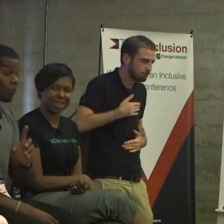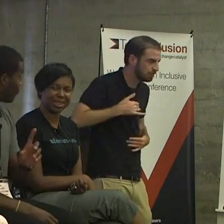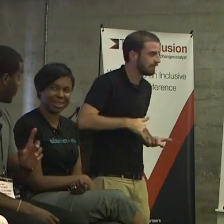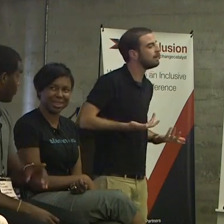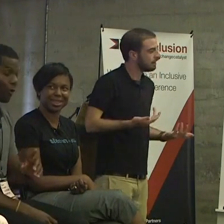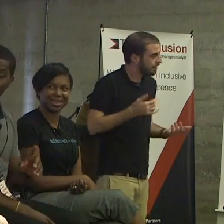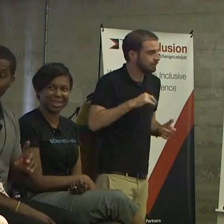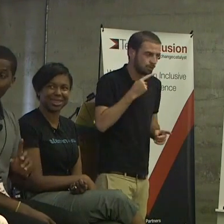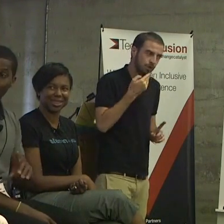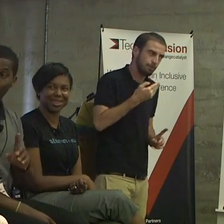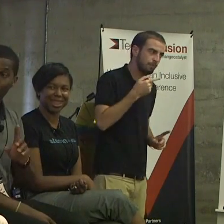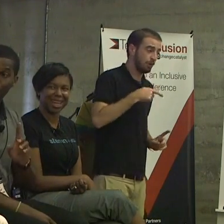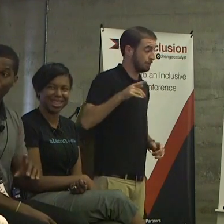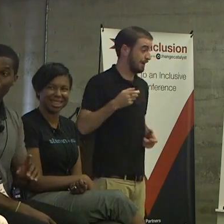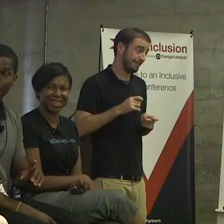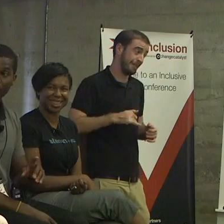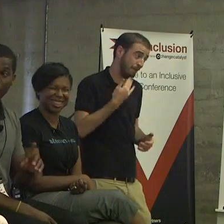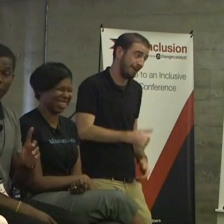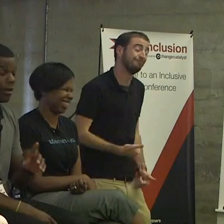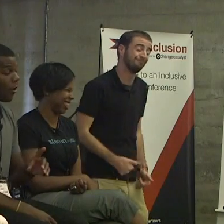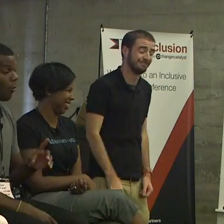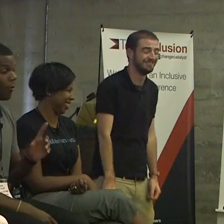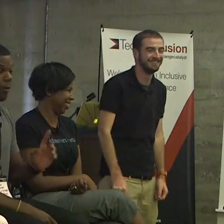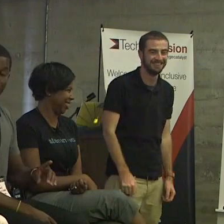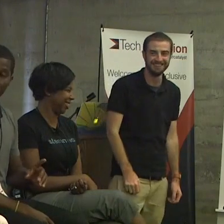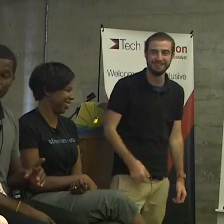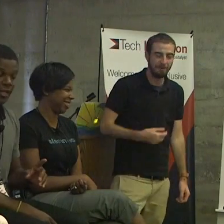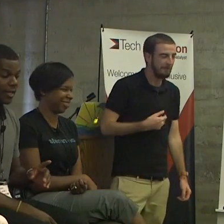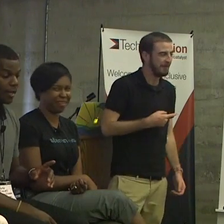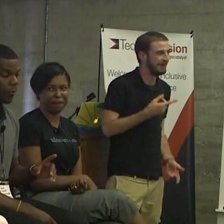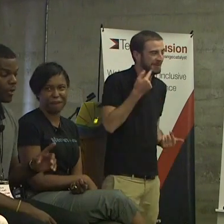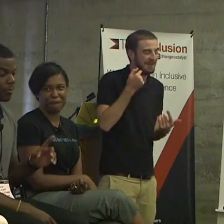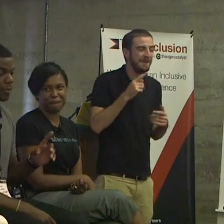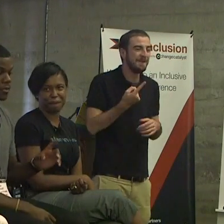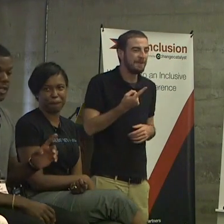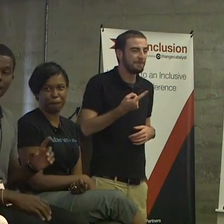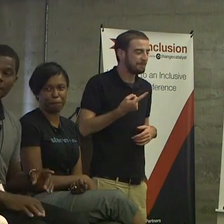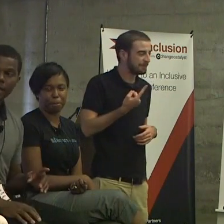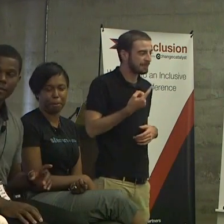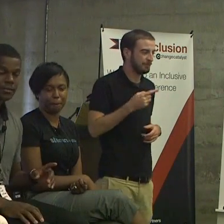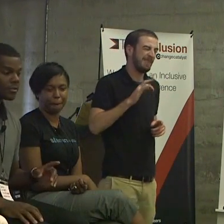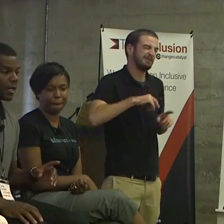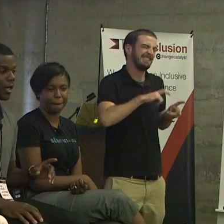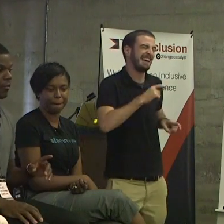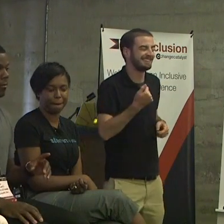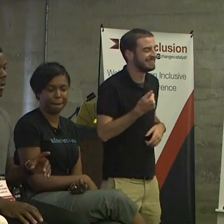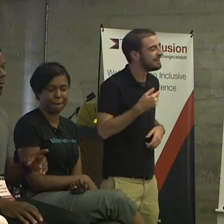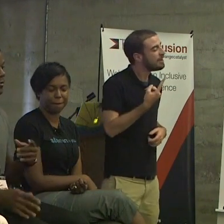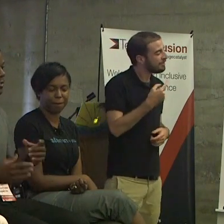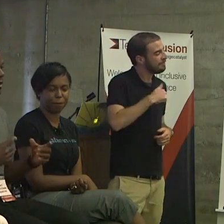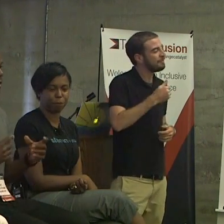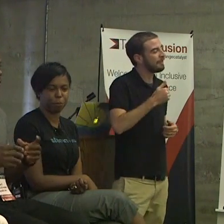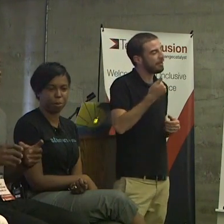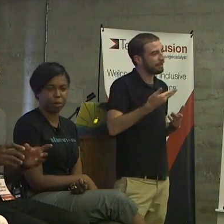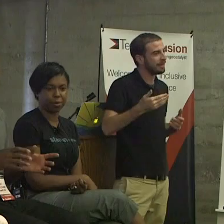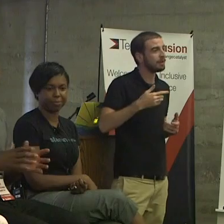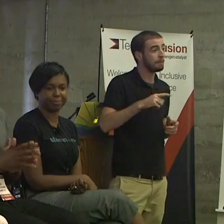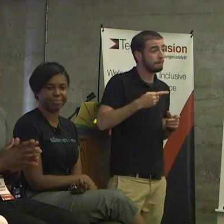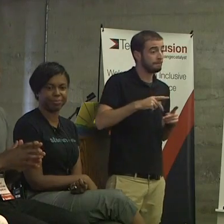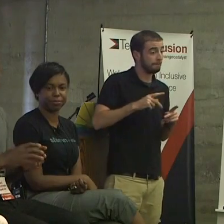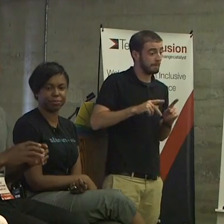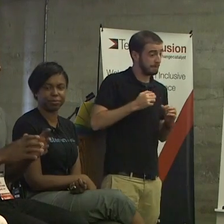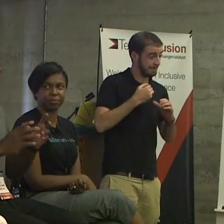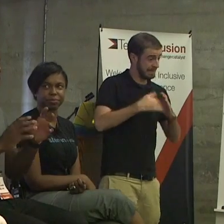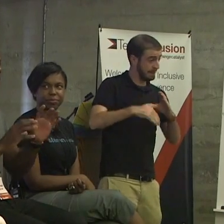So you handled it very well. Thank you. One more thing. When we send emails, and we do this a lot on my